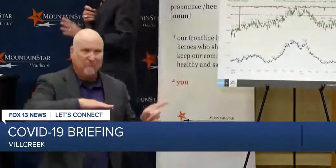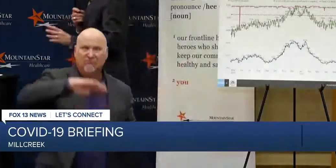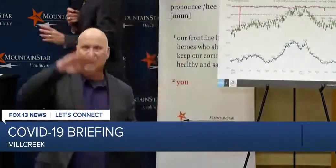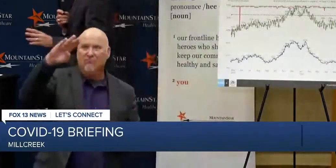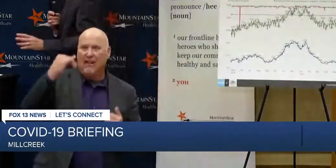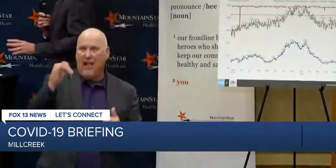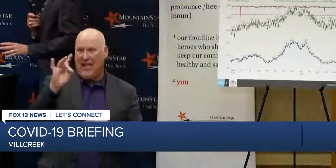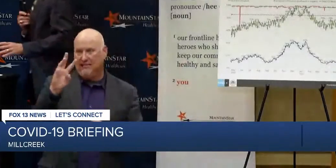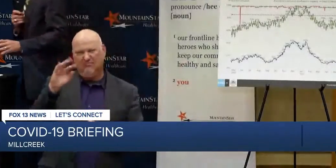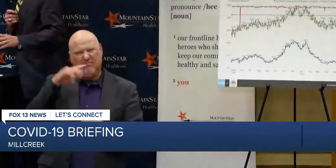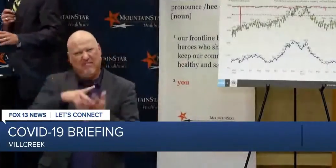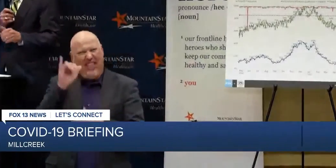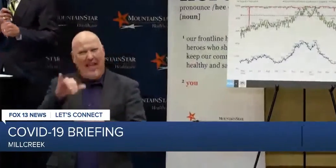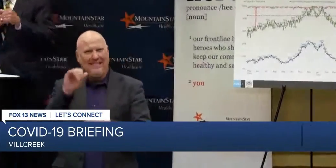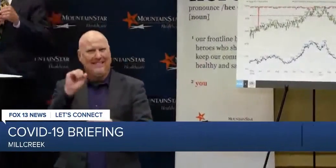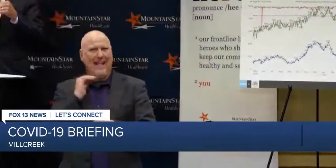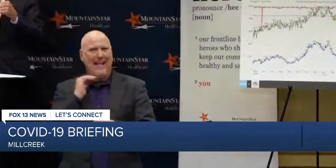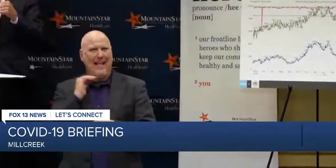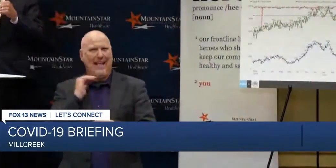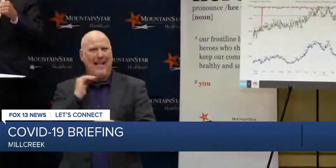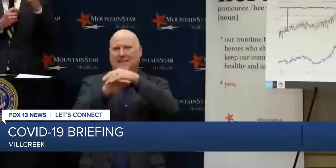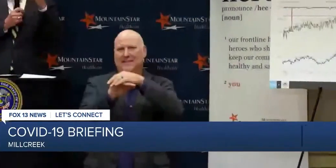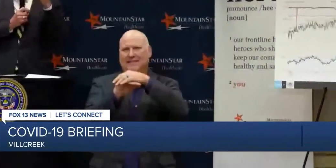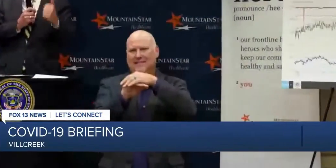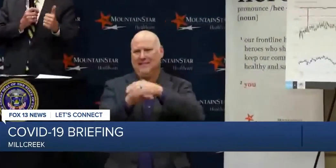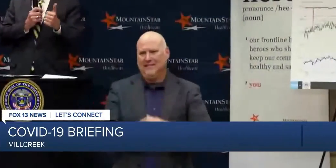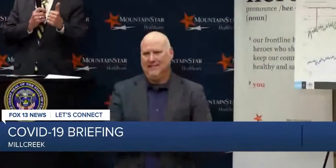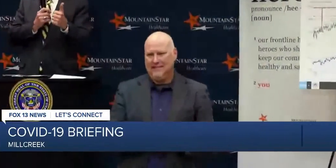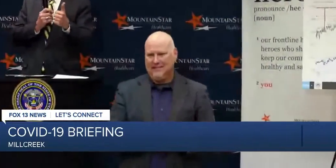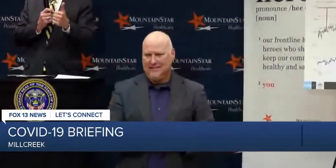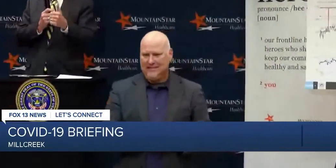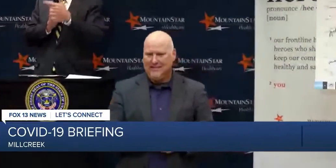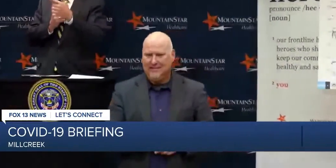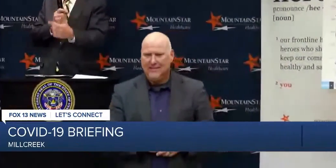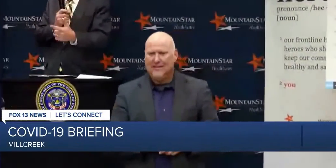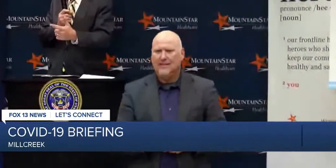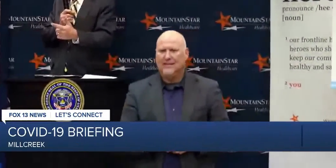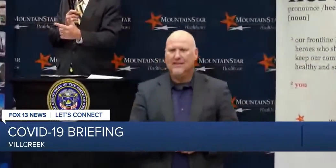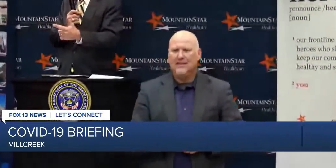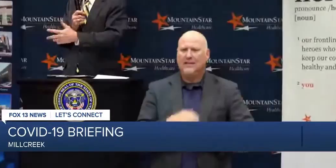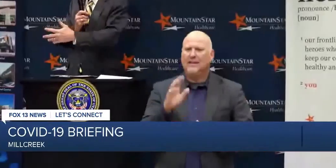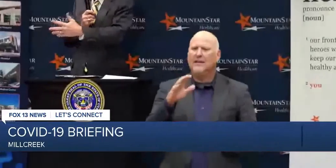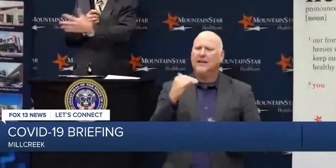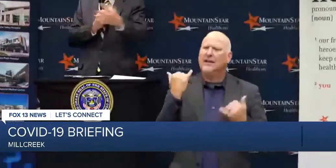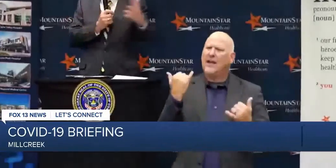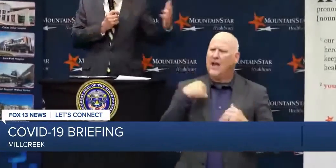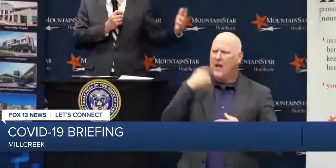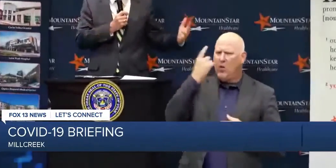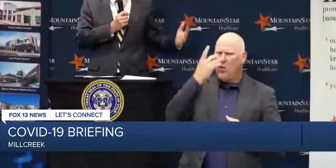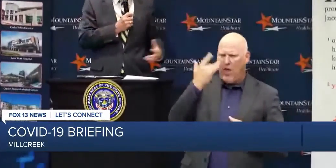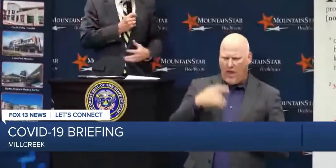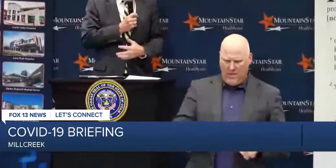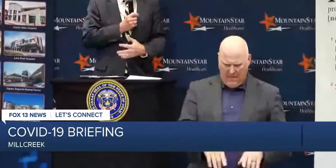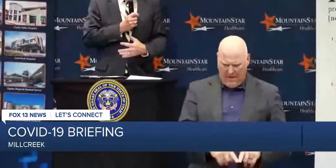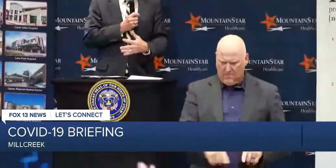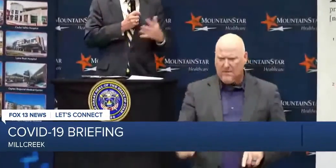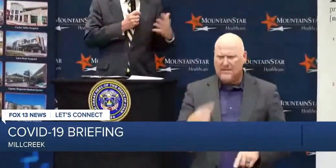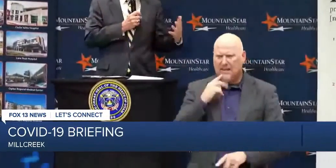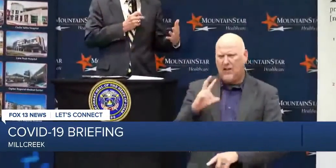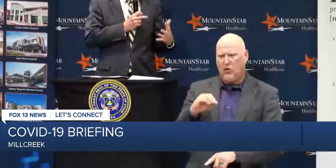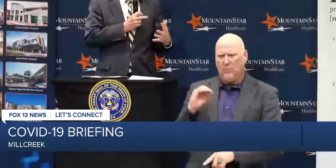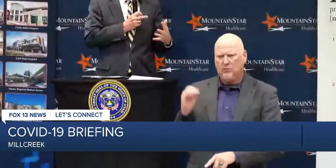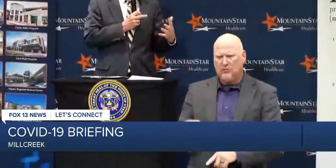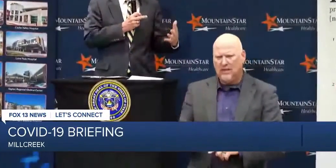in summer, people have rock climbing accidents and car accidents and